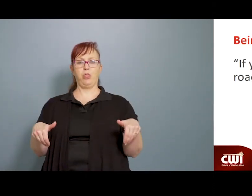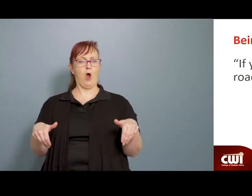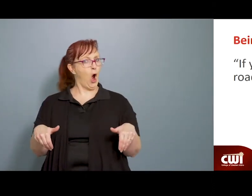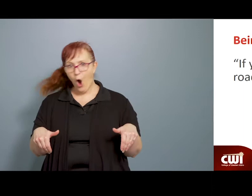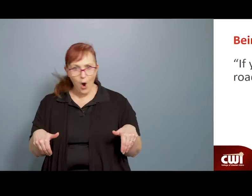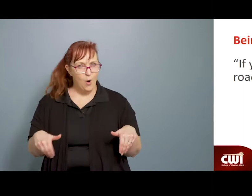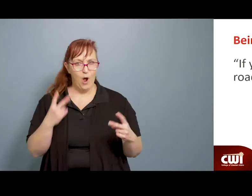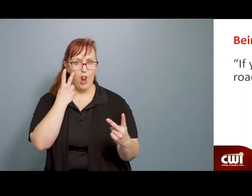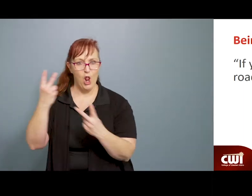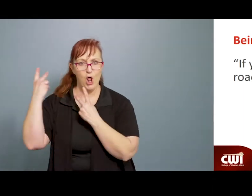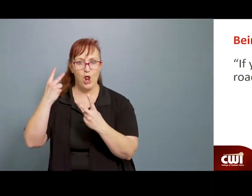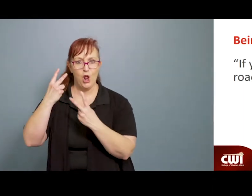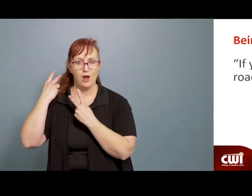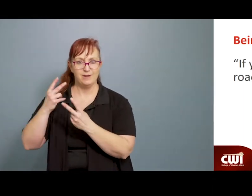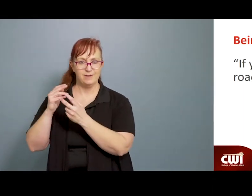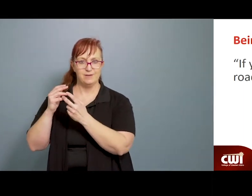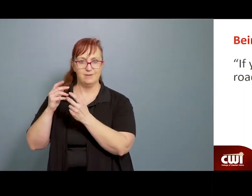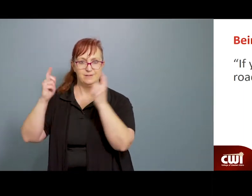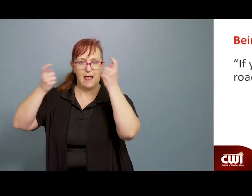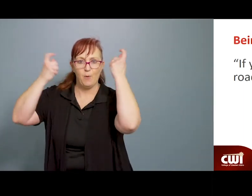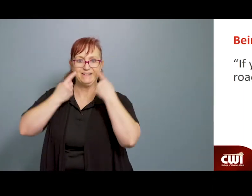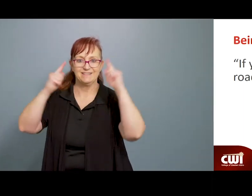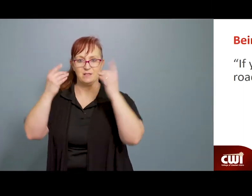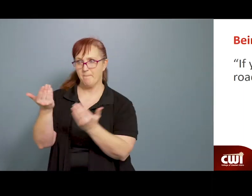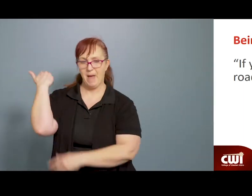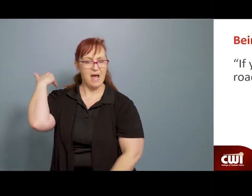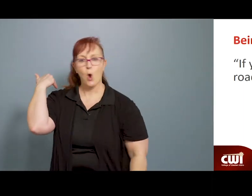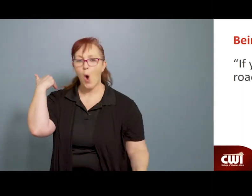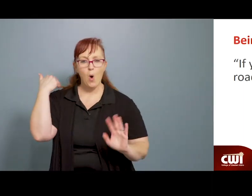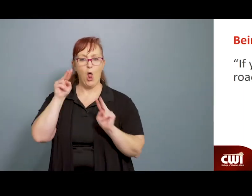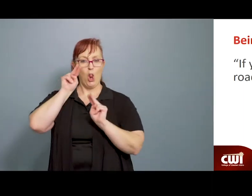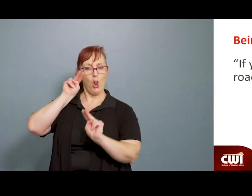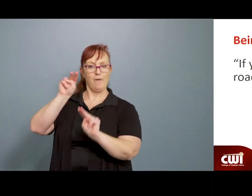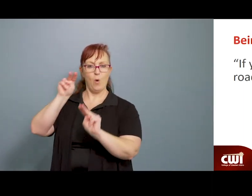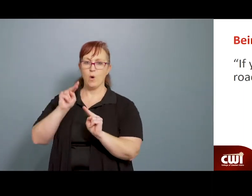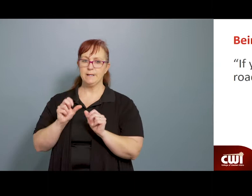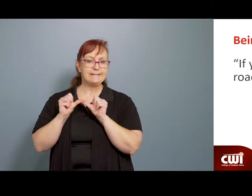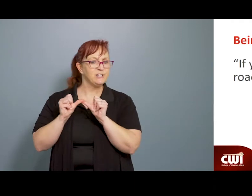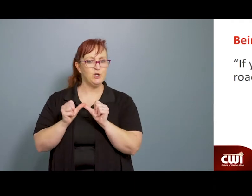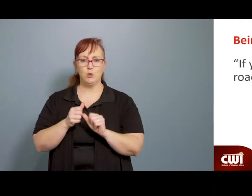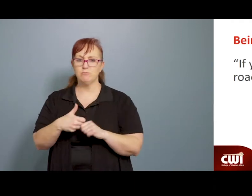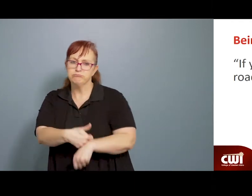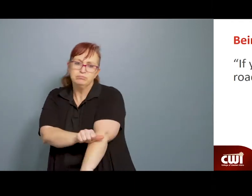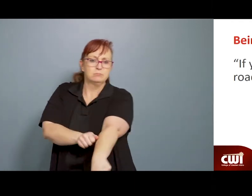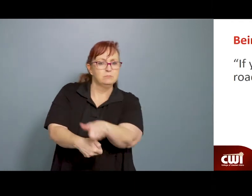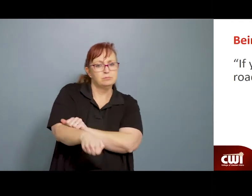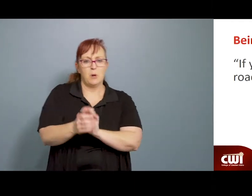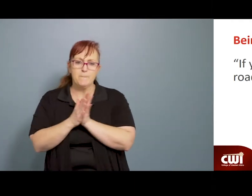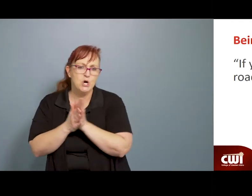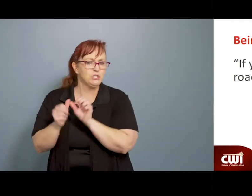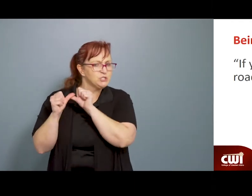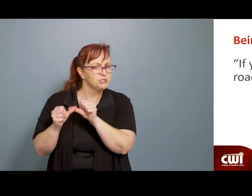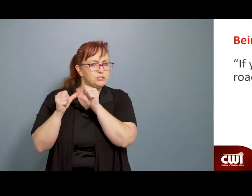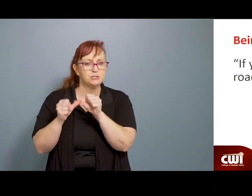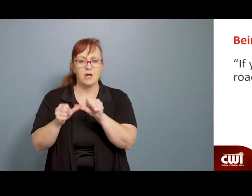behind, we just continually look forward and continue to push ourselves And CWI in 10 years, I have no